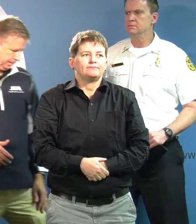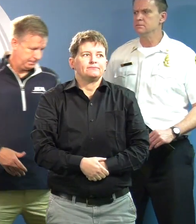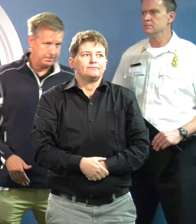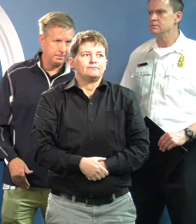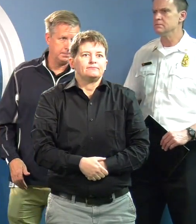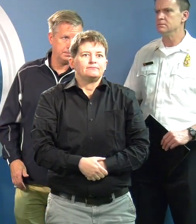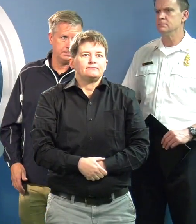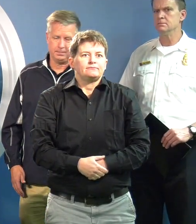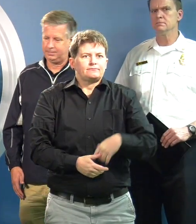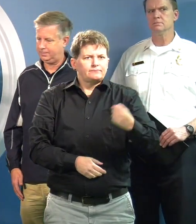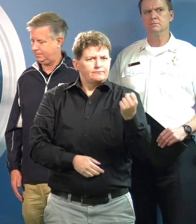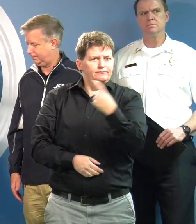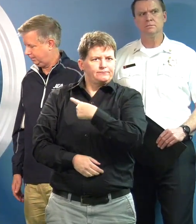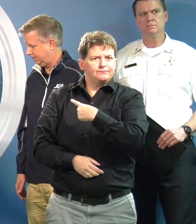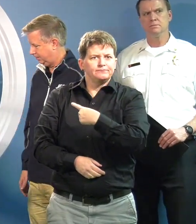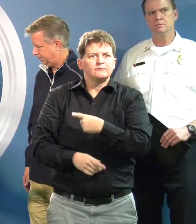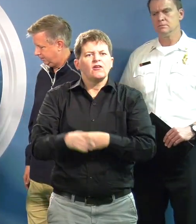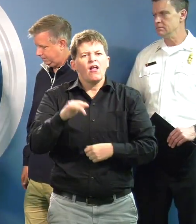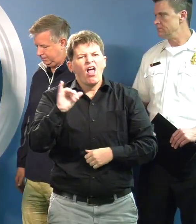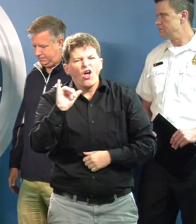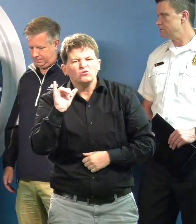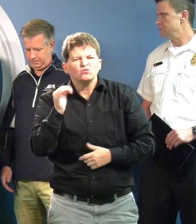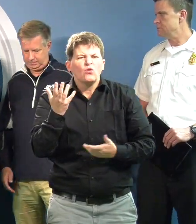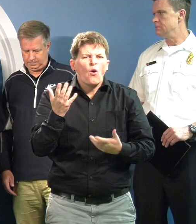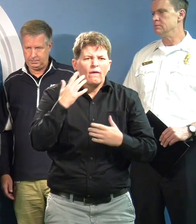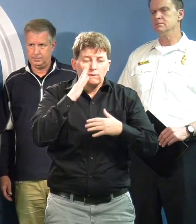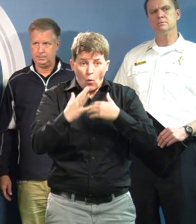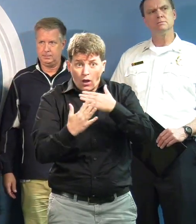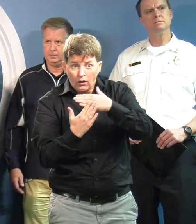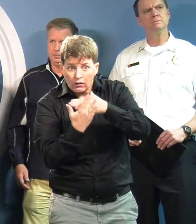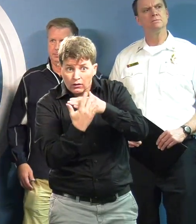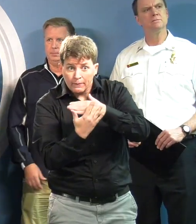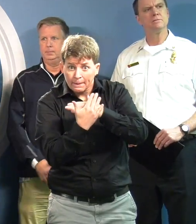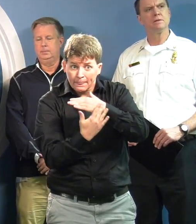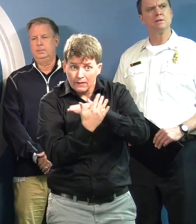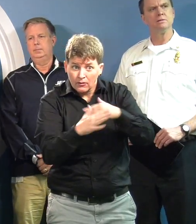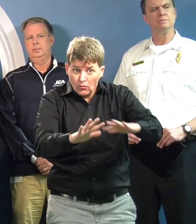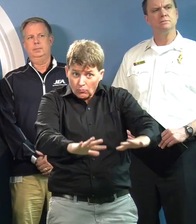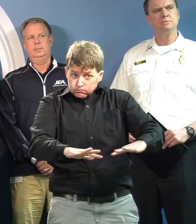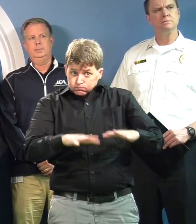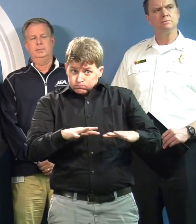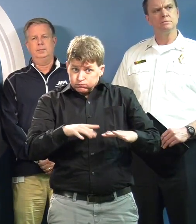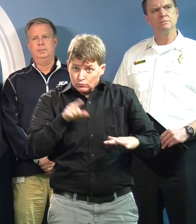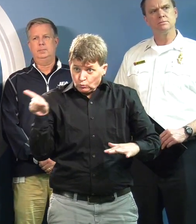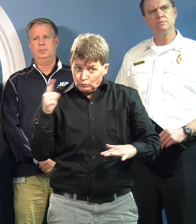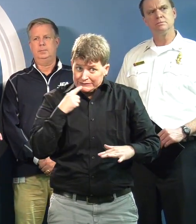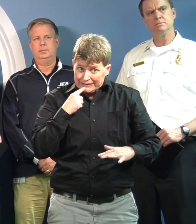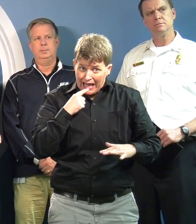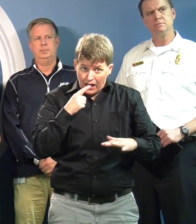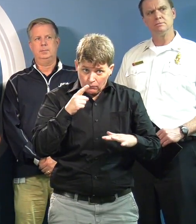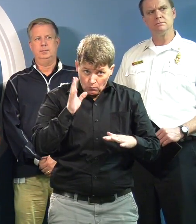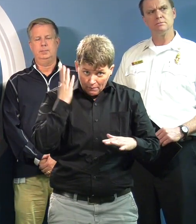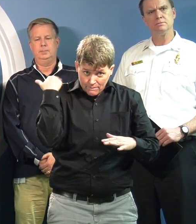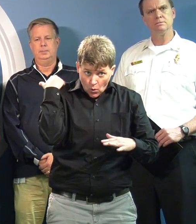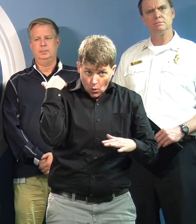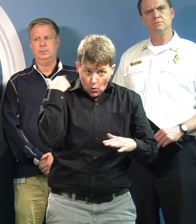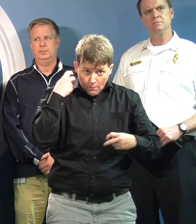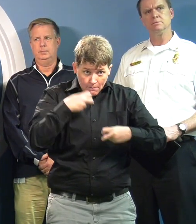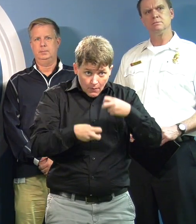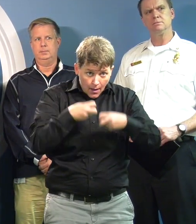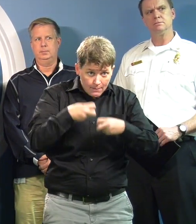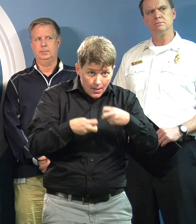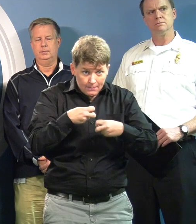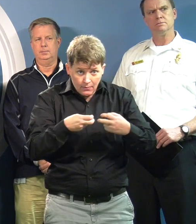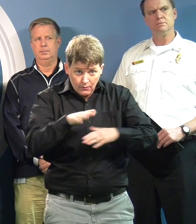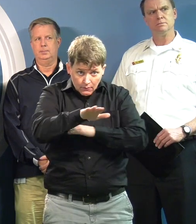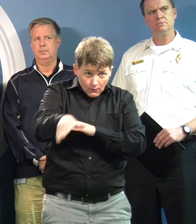And I just also then on the coastal flooding situation, I know you had said earlier that this is going to be a problem until Sunday.